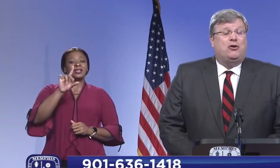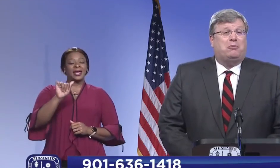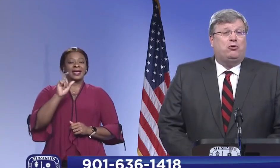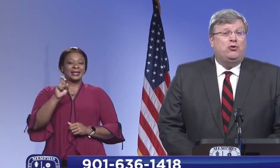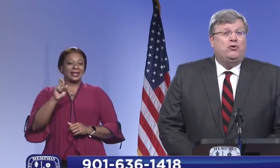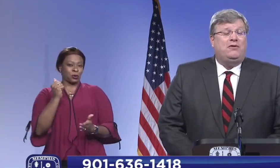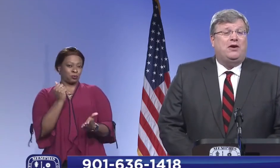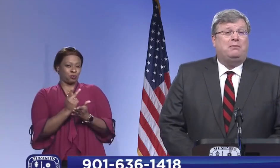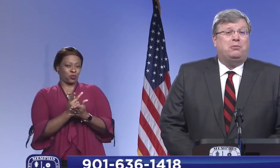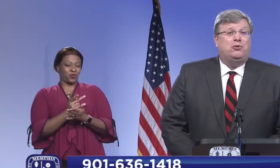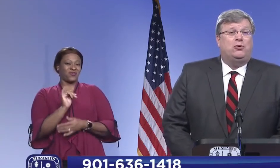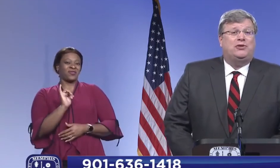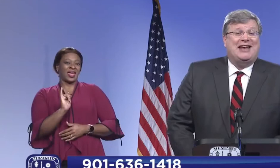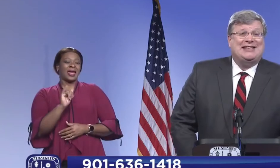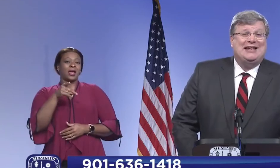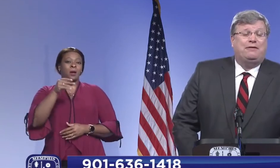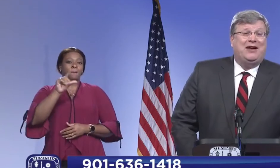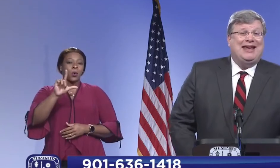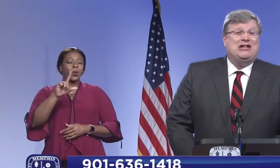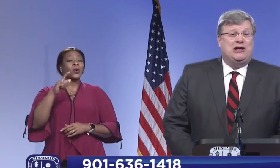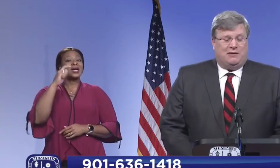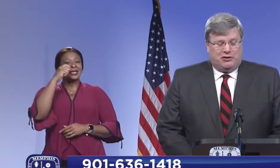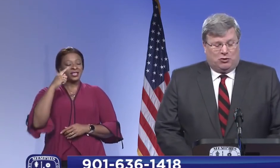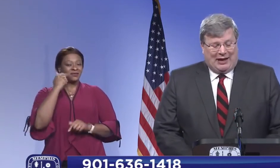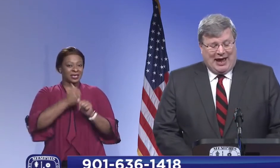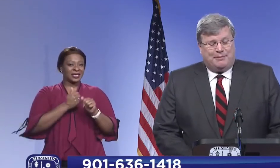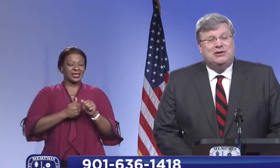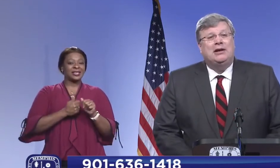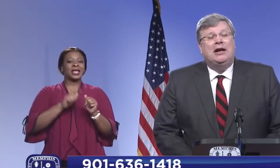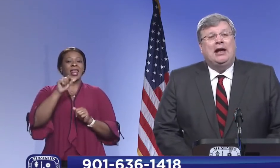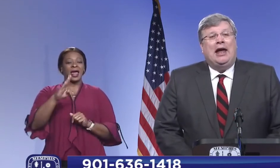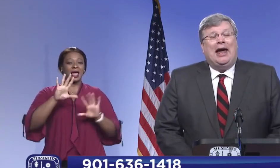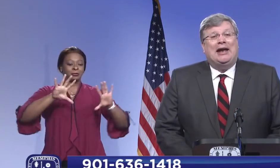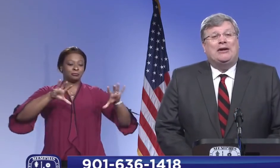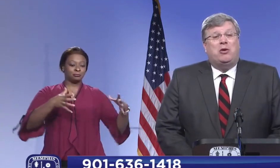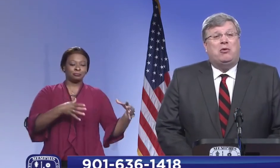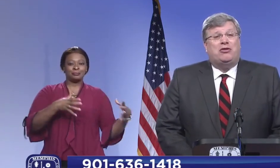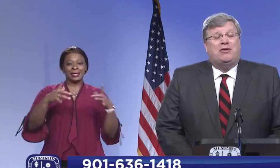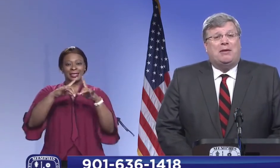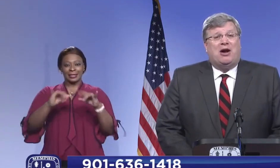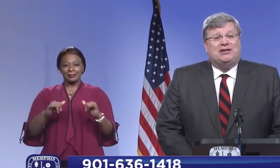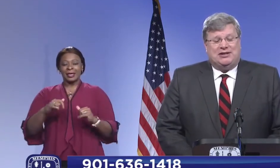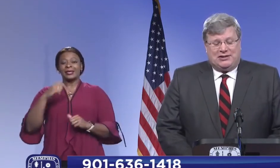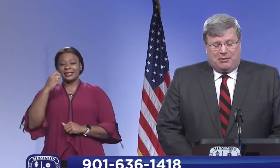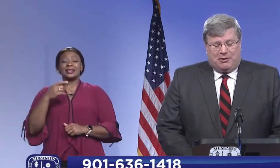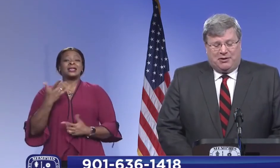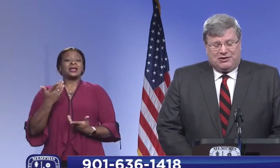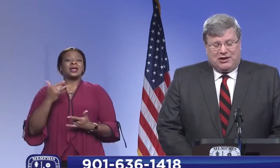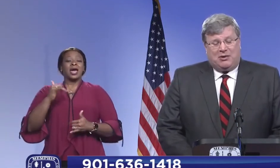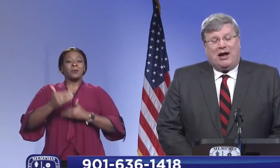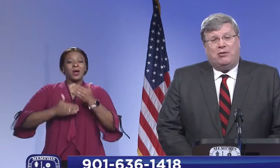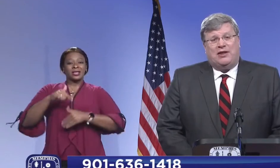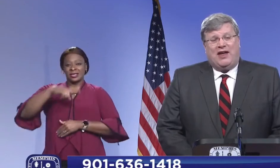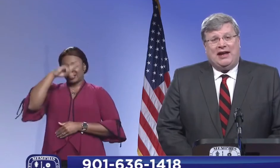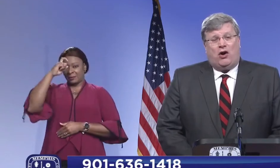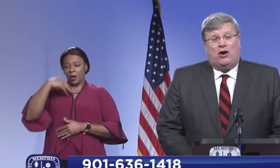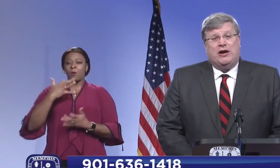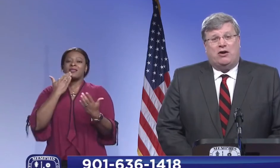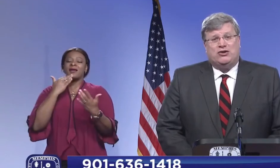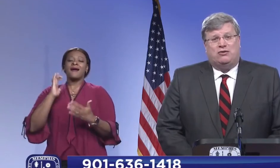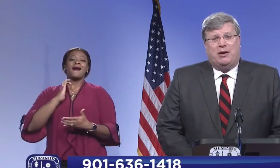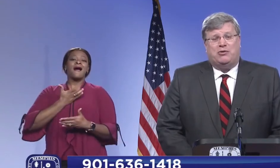to approve pooled testing for each individual labs. And as we went through that process this summer, I want to thank